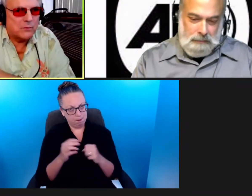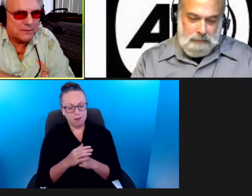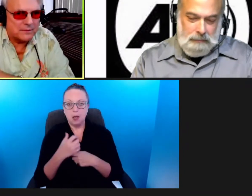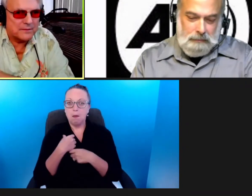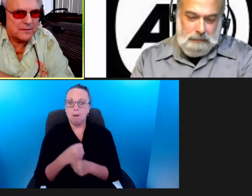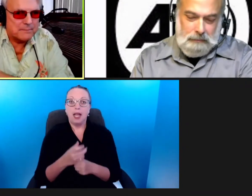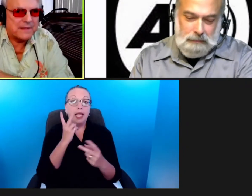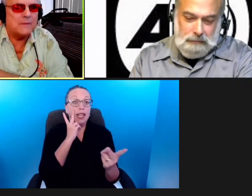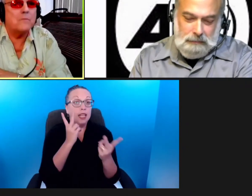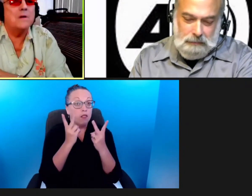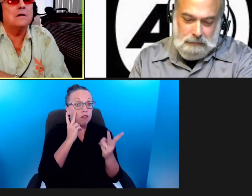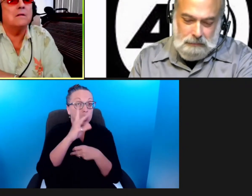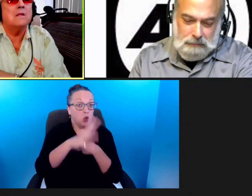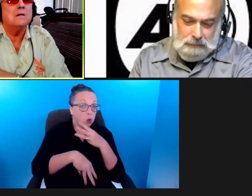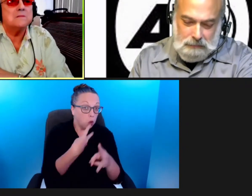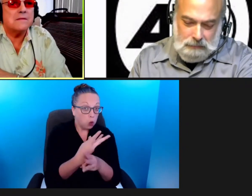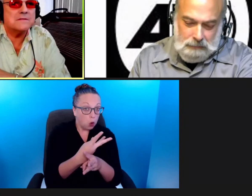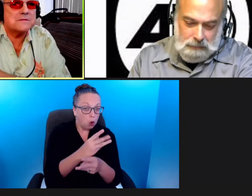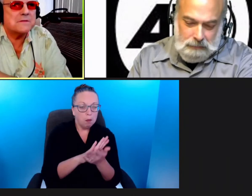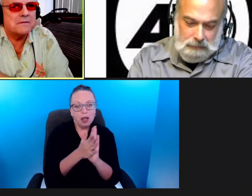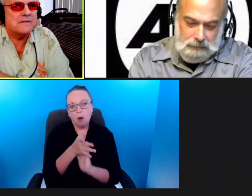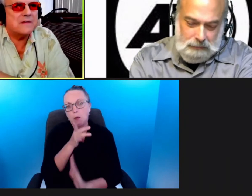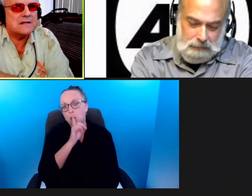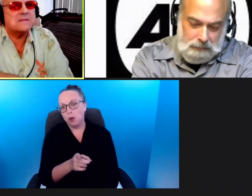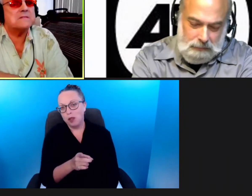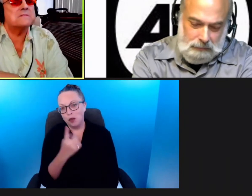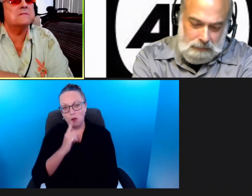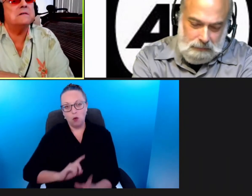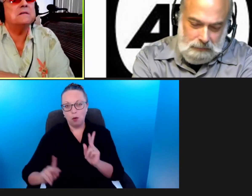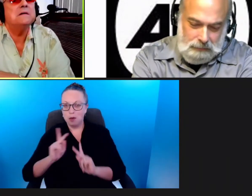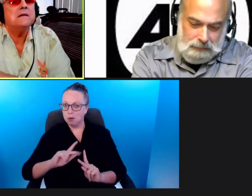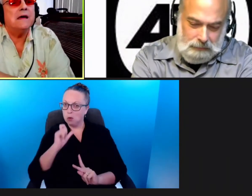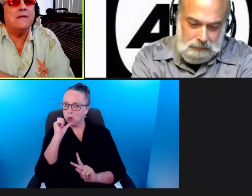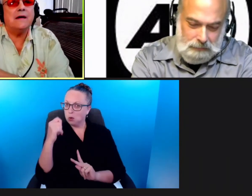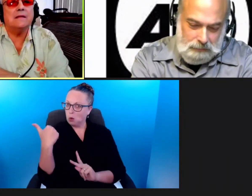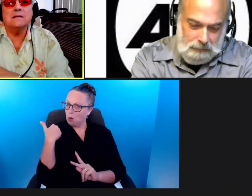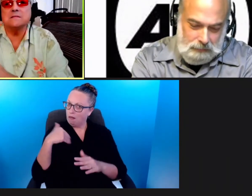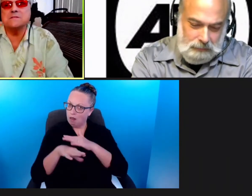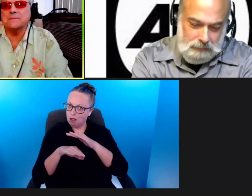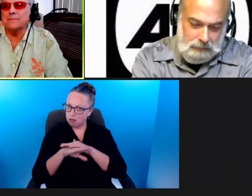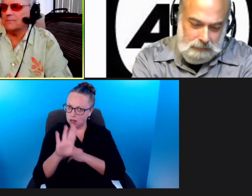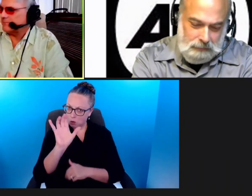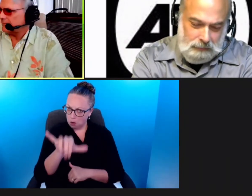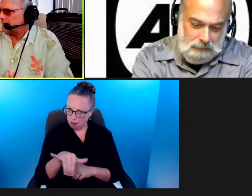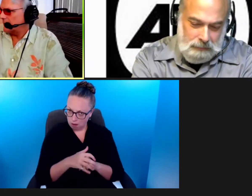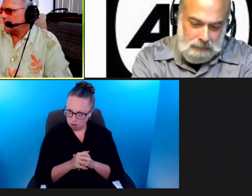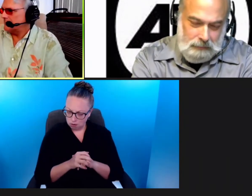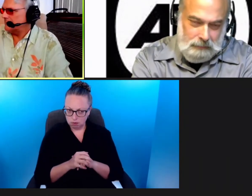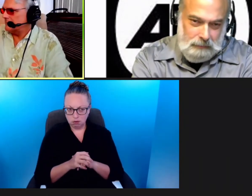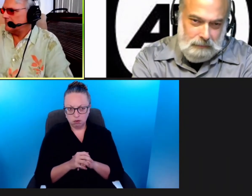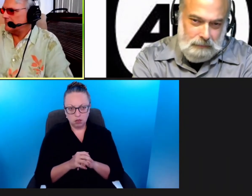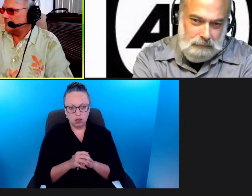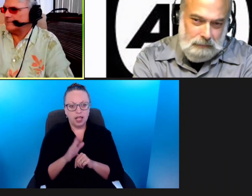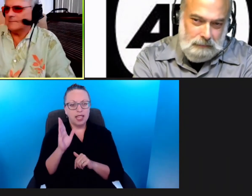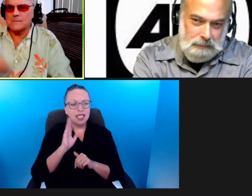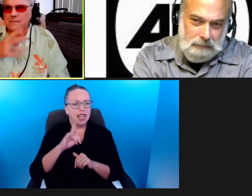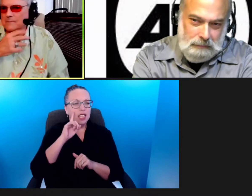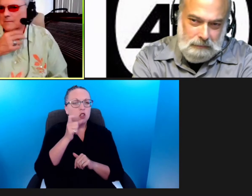visual world become real to those who don't have access to it. And that is... Your mic needs to be